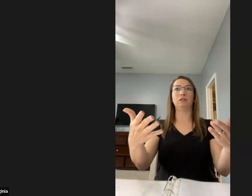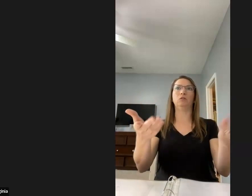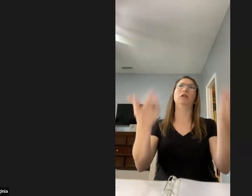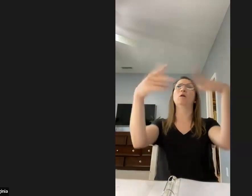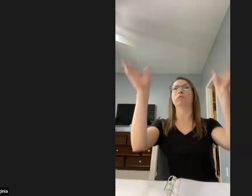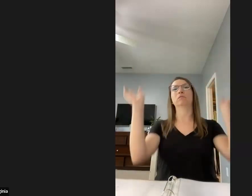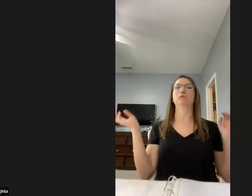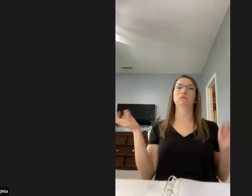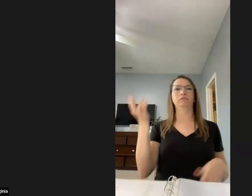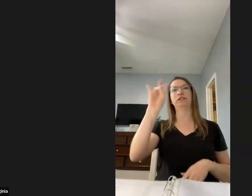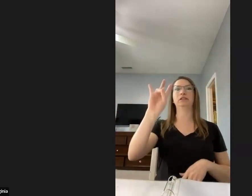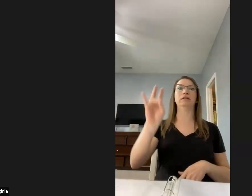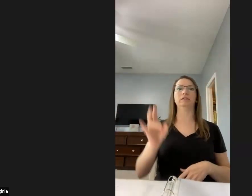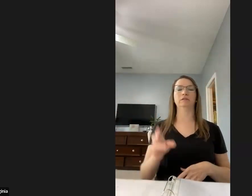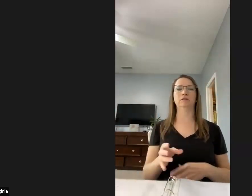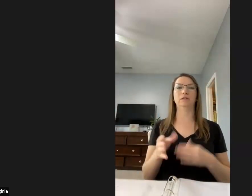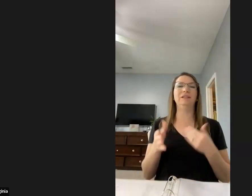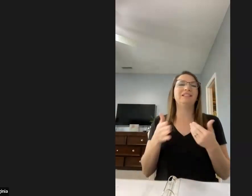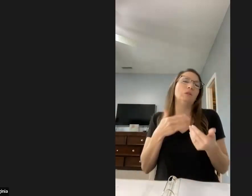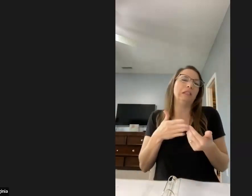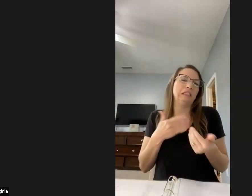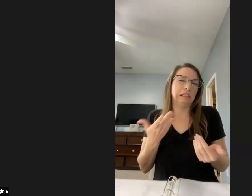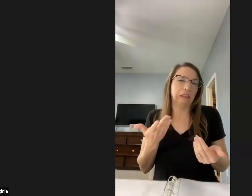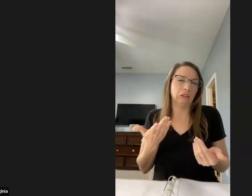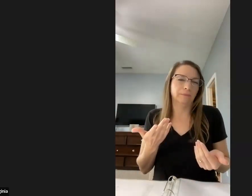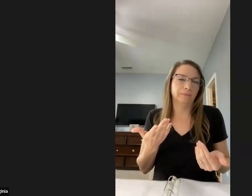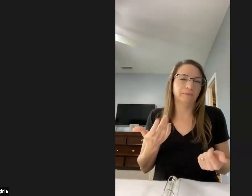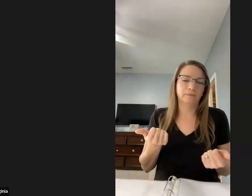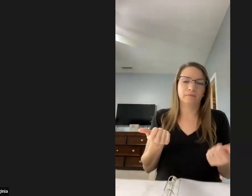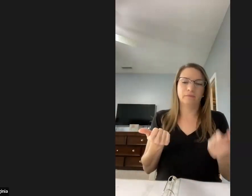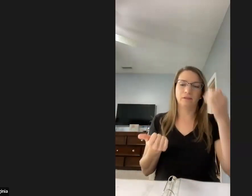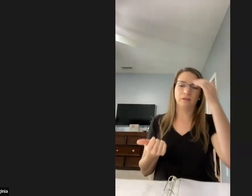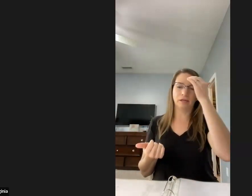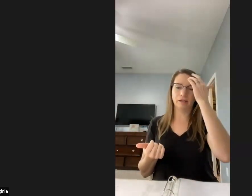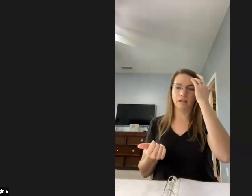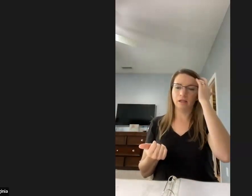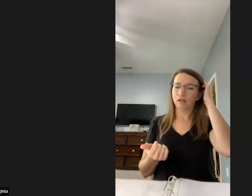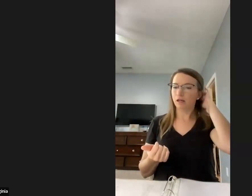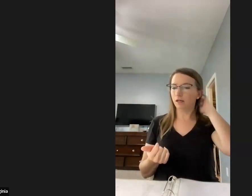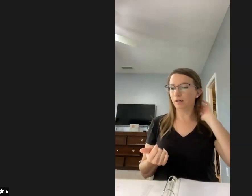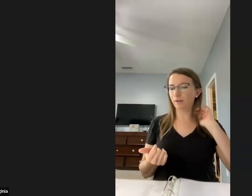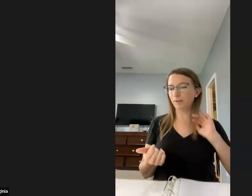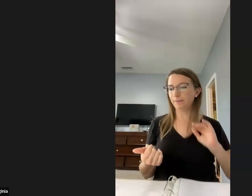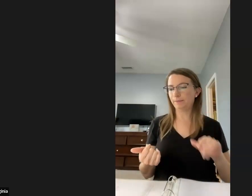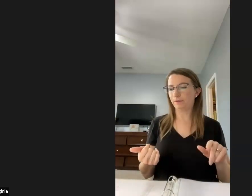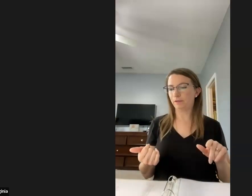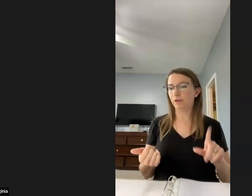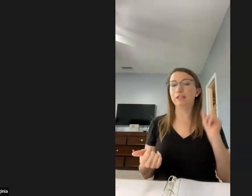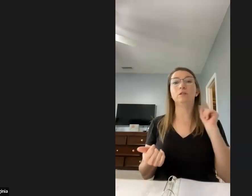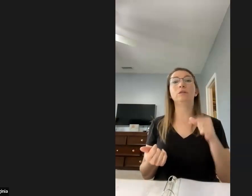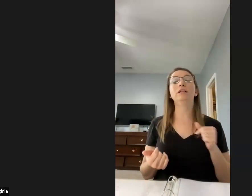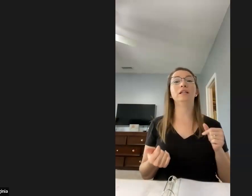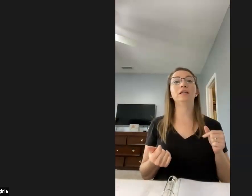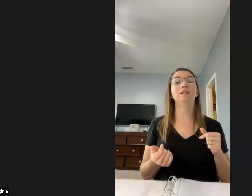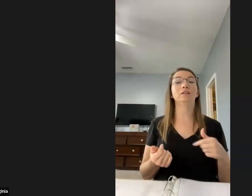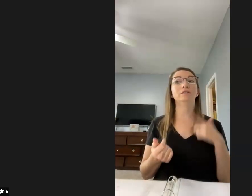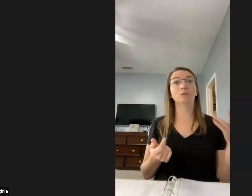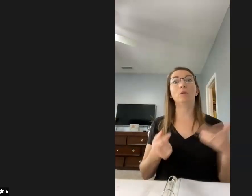to you, you're like, oh, 67. It makes it a little easier. Okay. All right, so then let's go